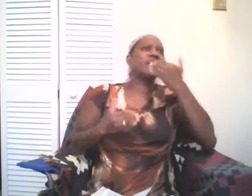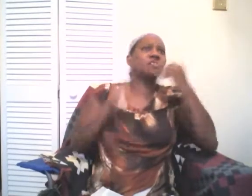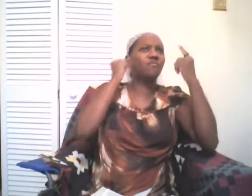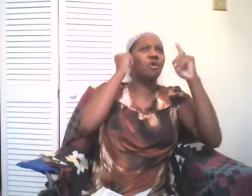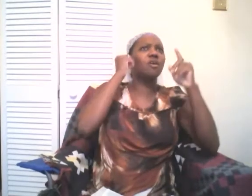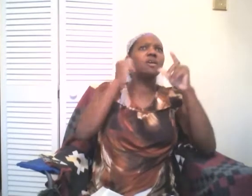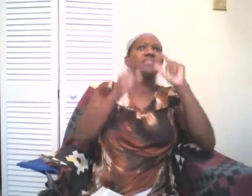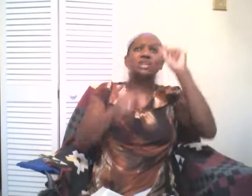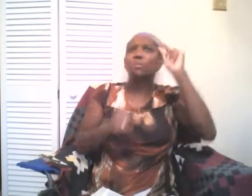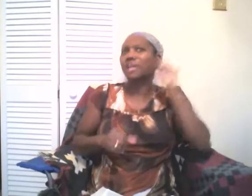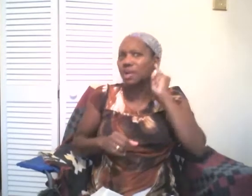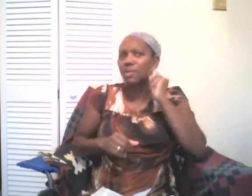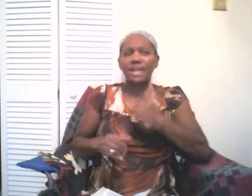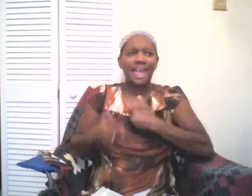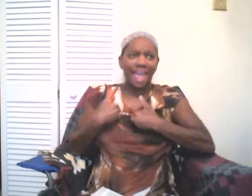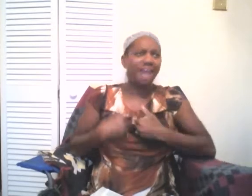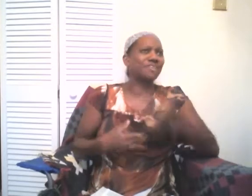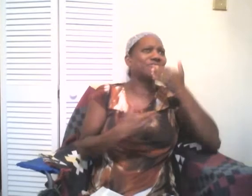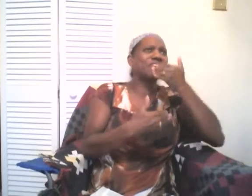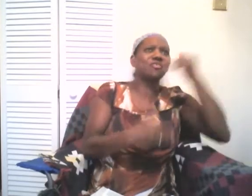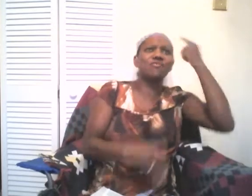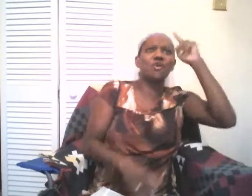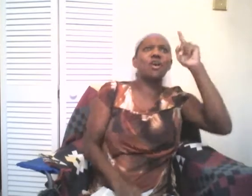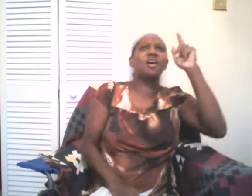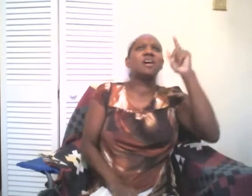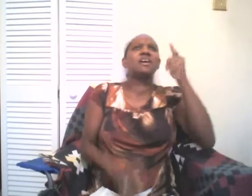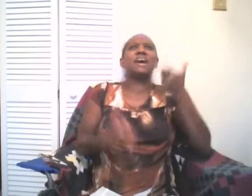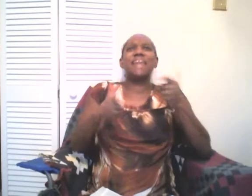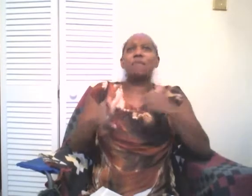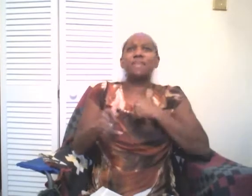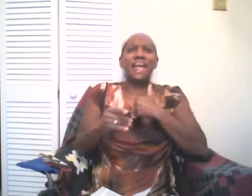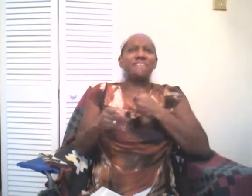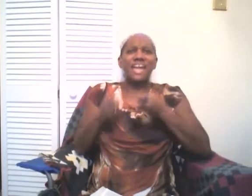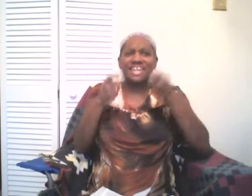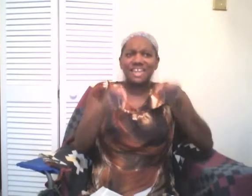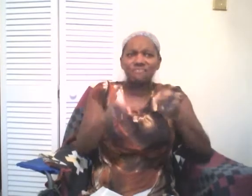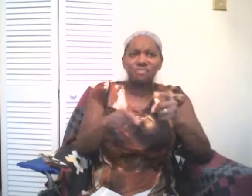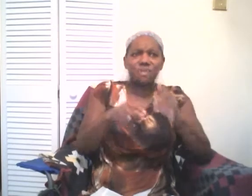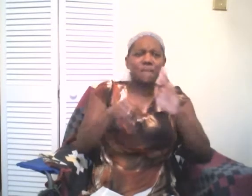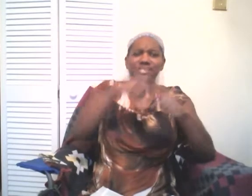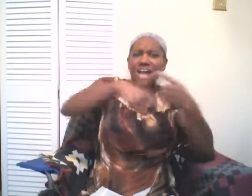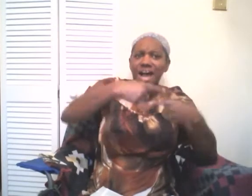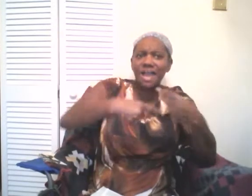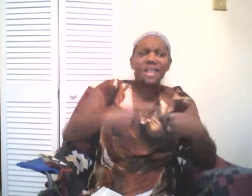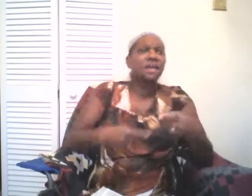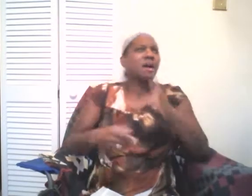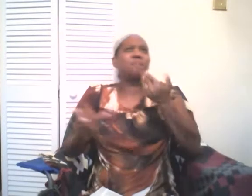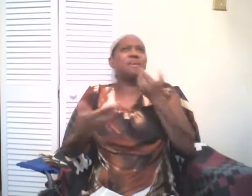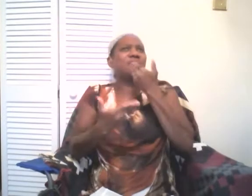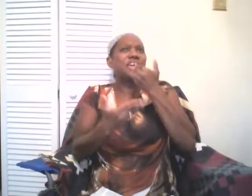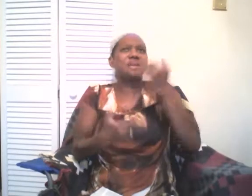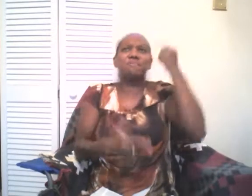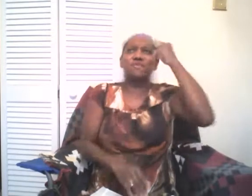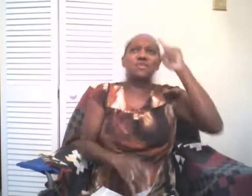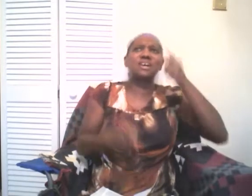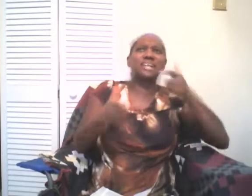you for the little bit of healing I have. I thank you for allowing me to have that gift to be able to sign. I thank Him for